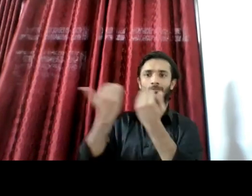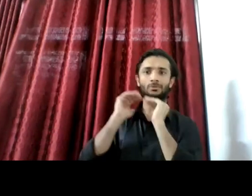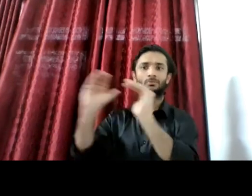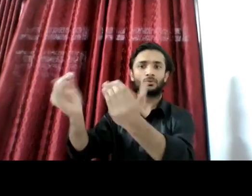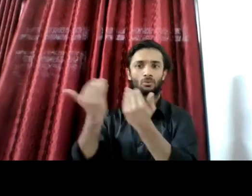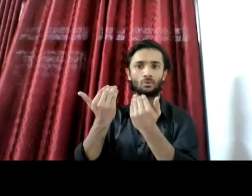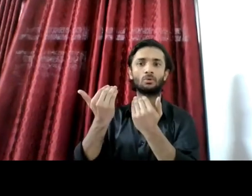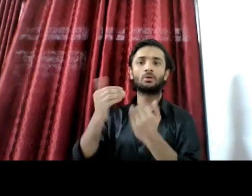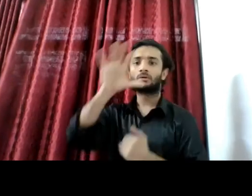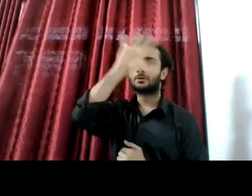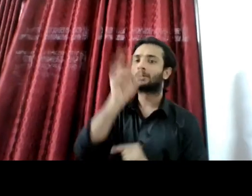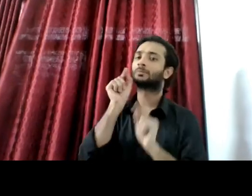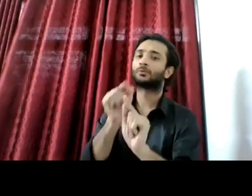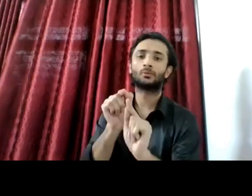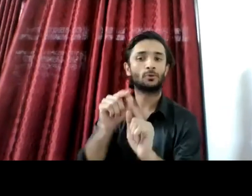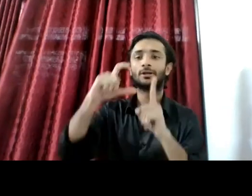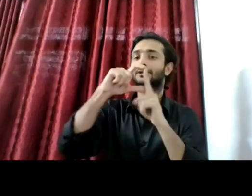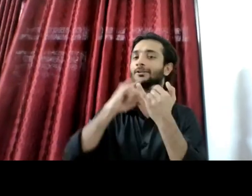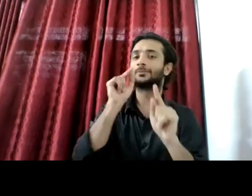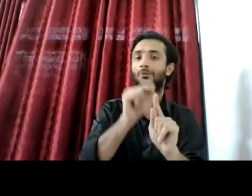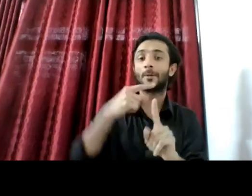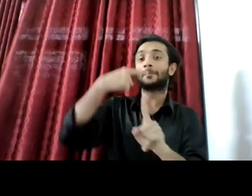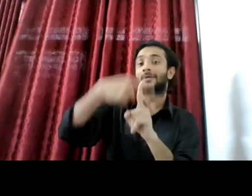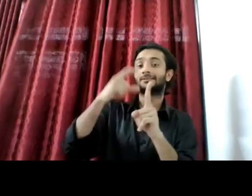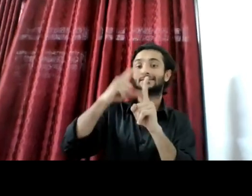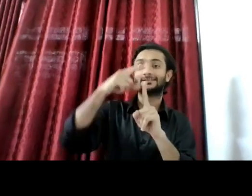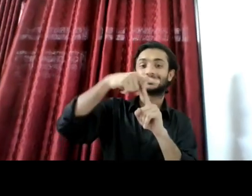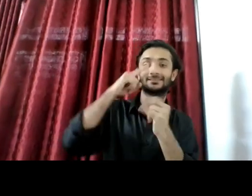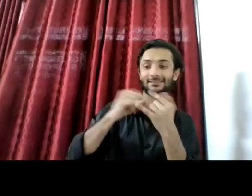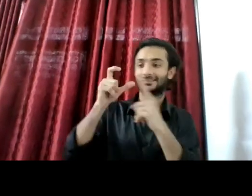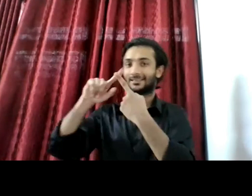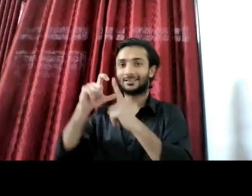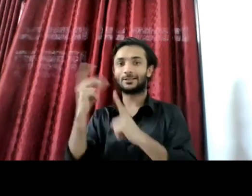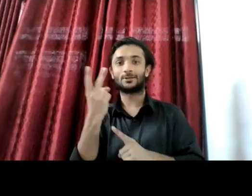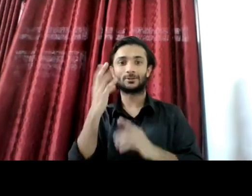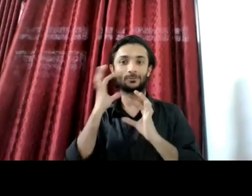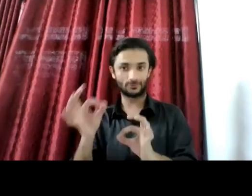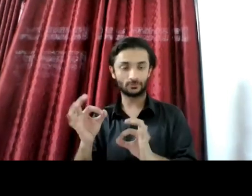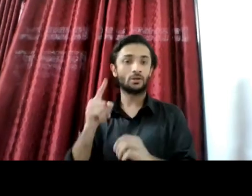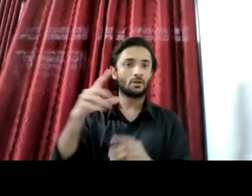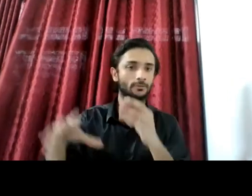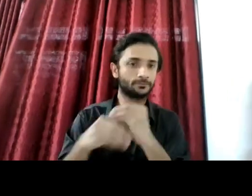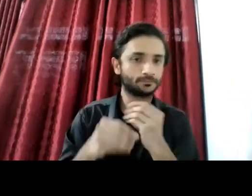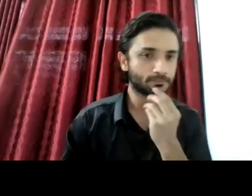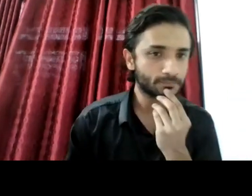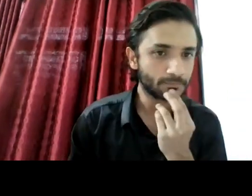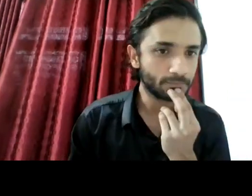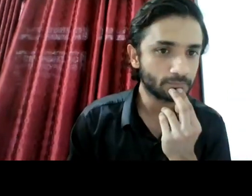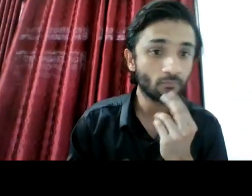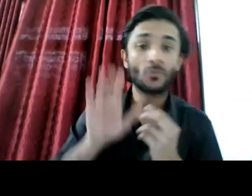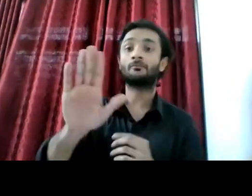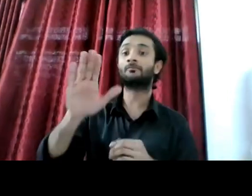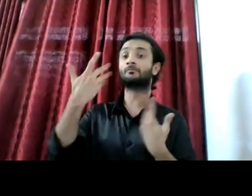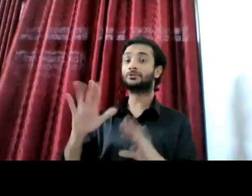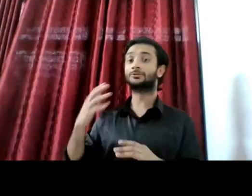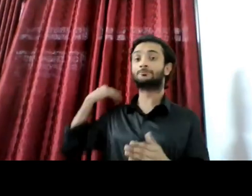us, collaborate with us, how we can support you and you can support us, especially related to early intervention, digital sign language lab,